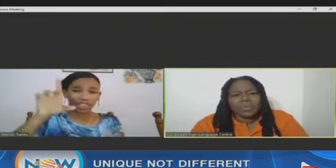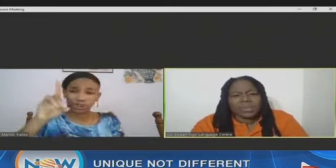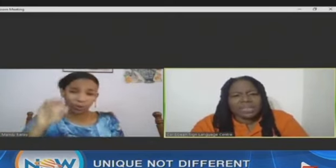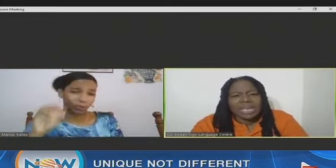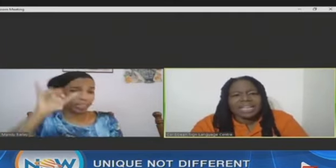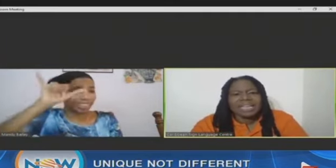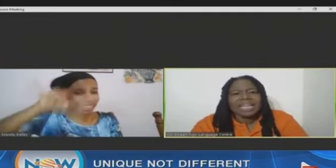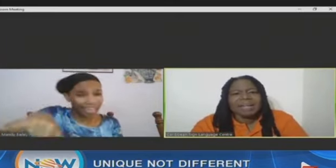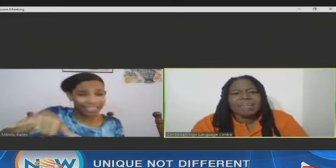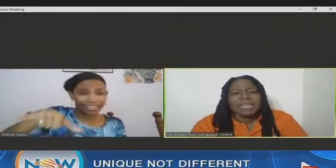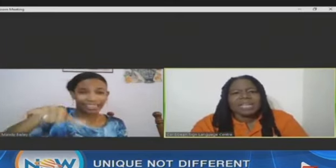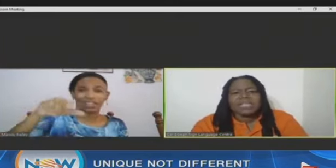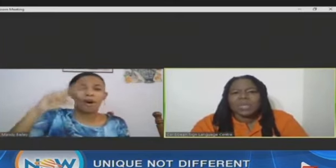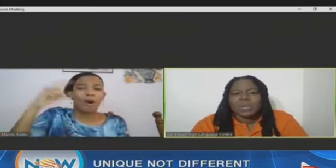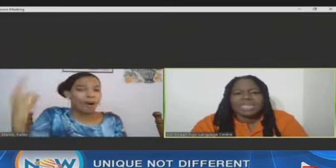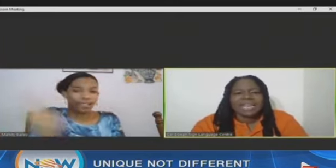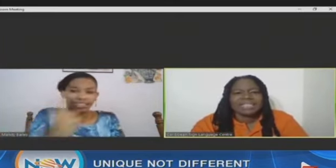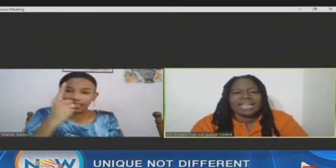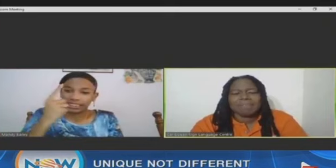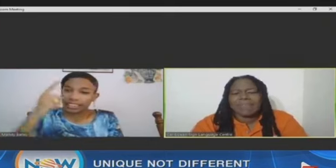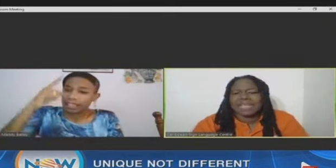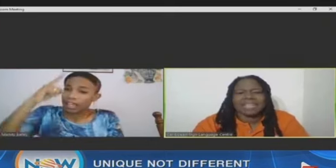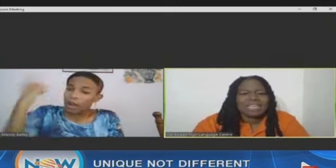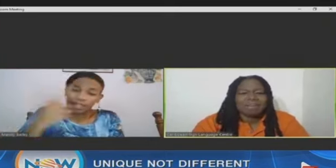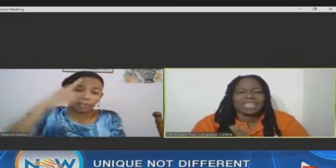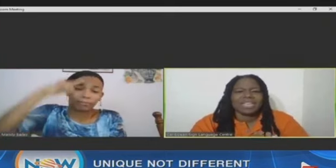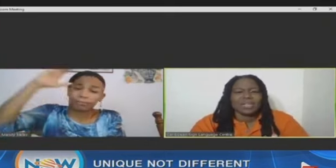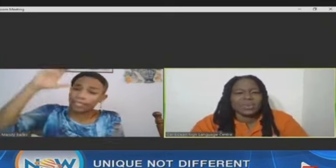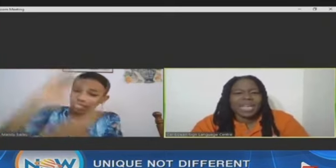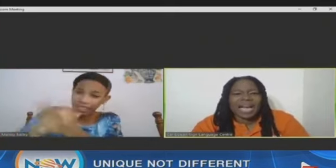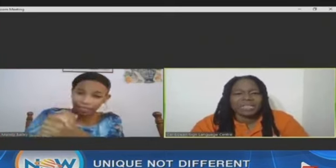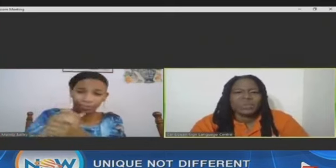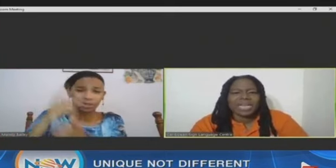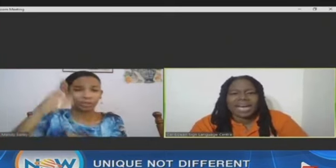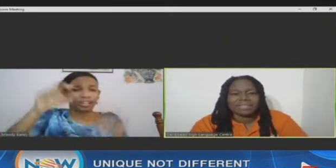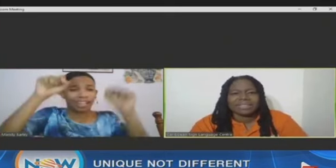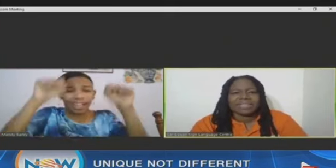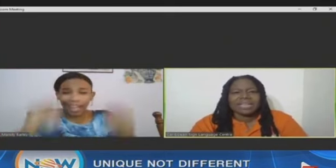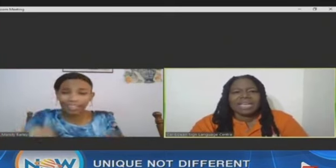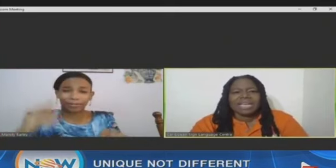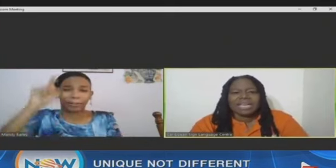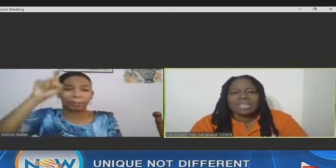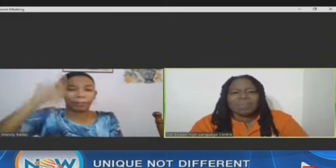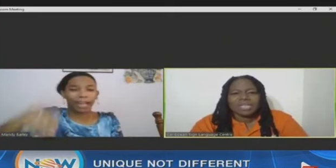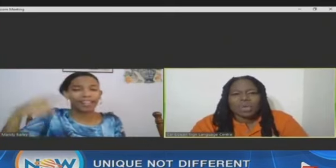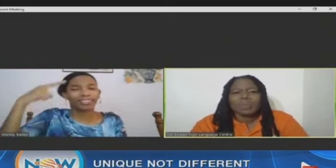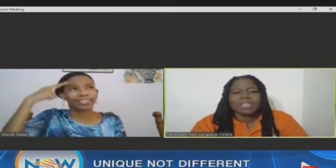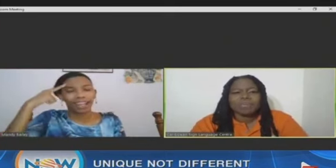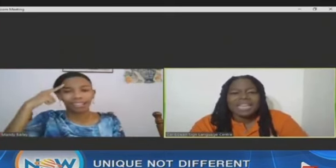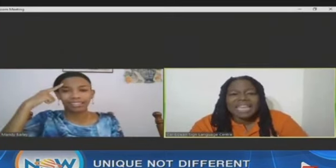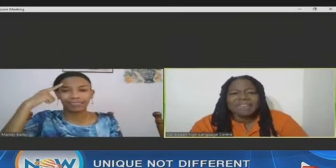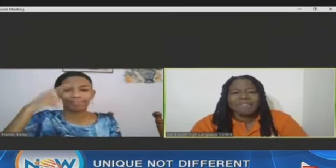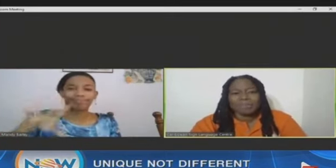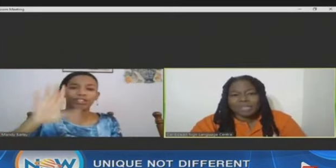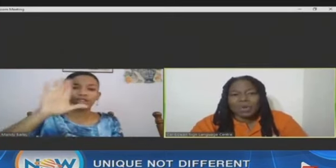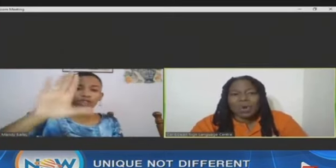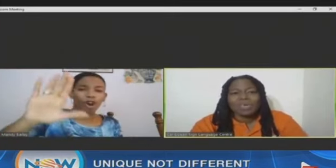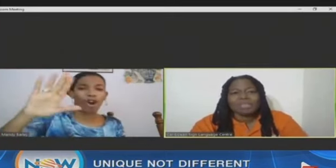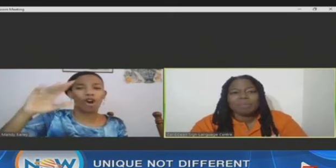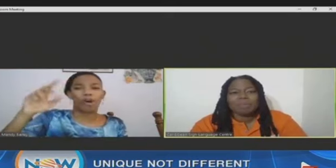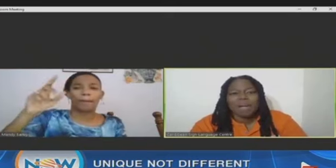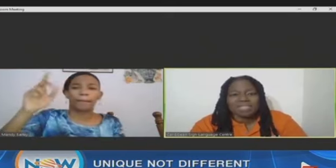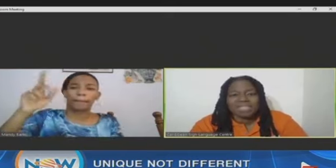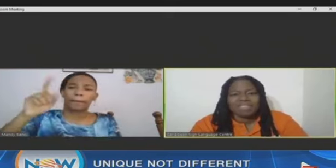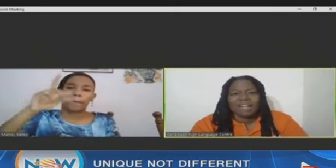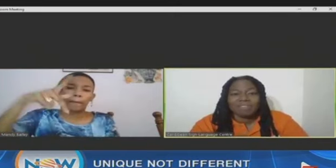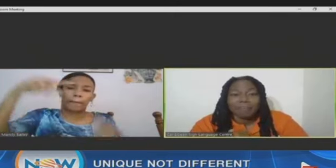would also tell them don't accept that anybody telling you you can't do that. You must always believe, you must always